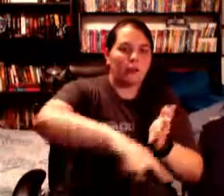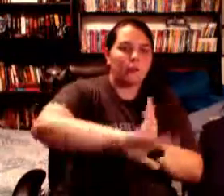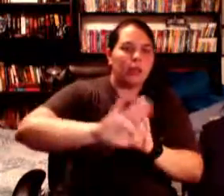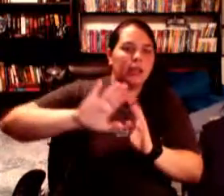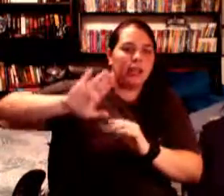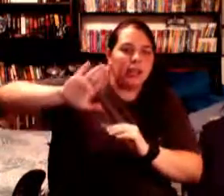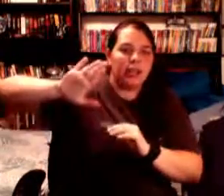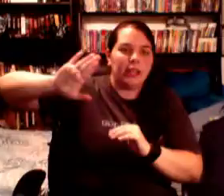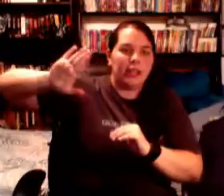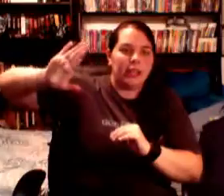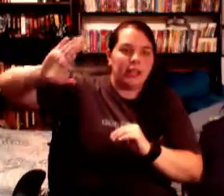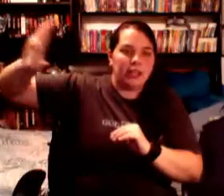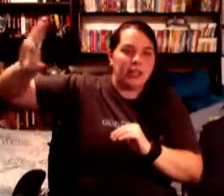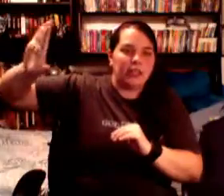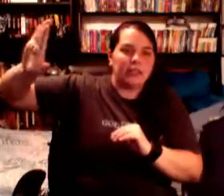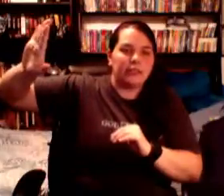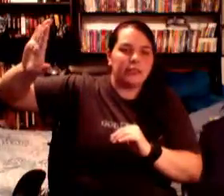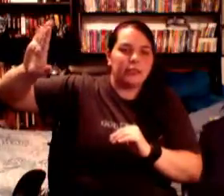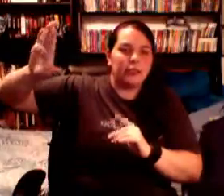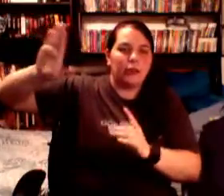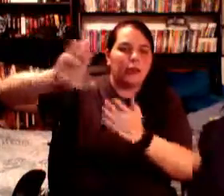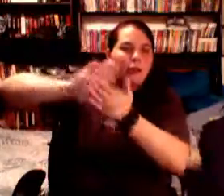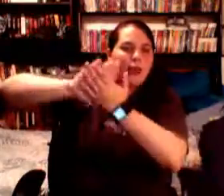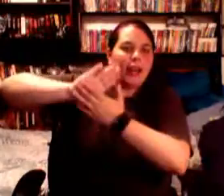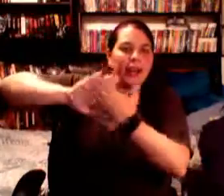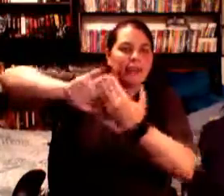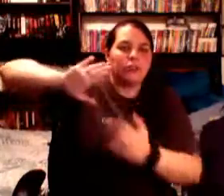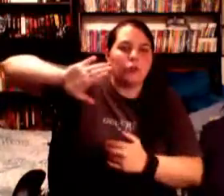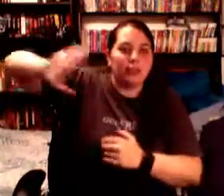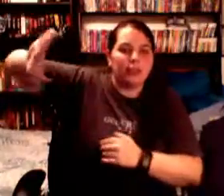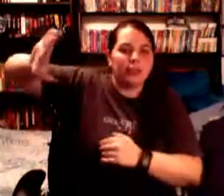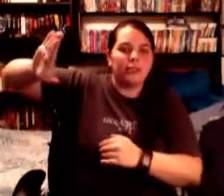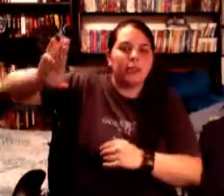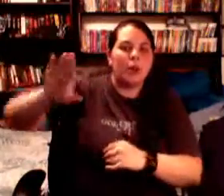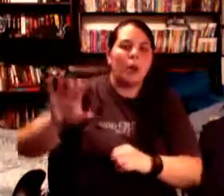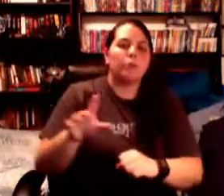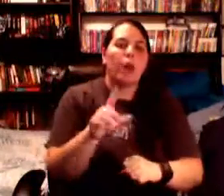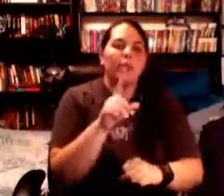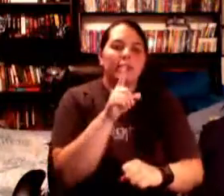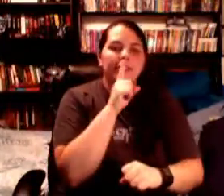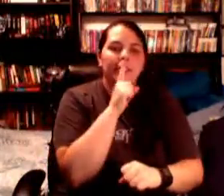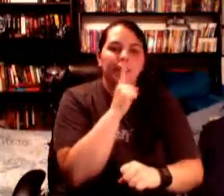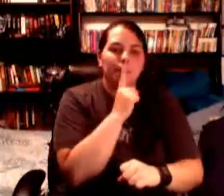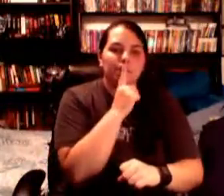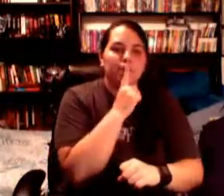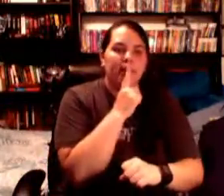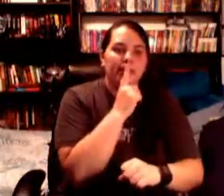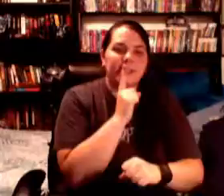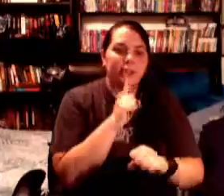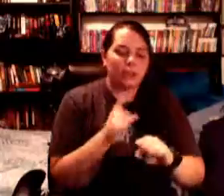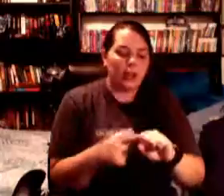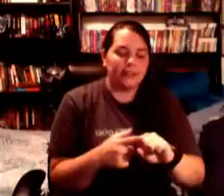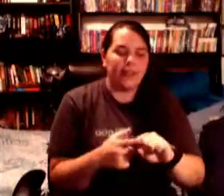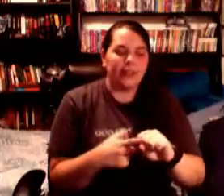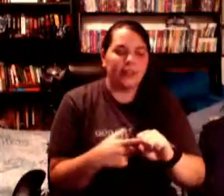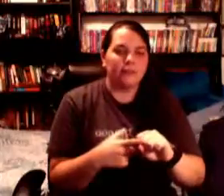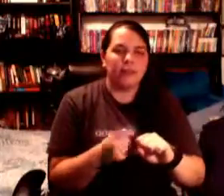them his, flat hand showing his, promise is S hand, left